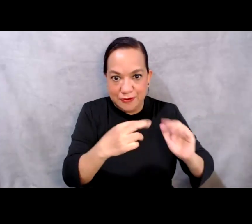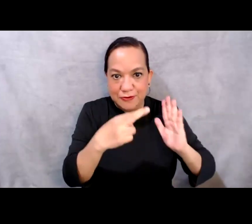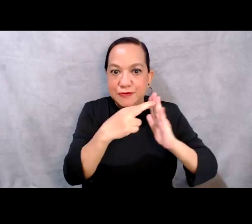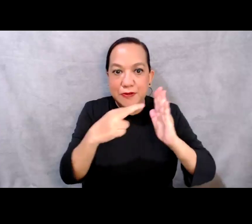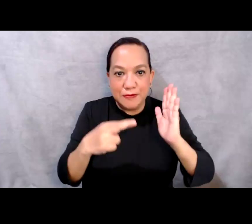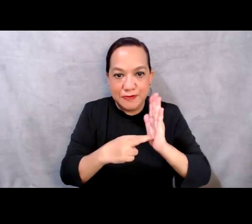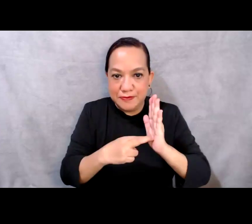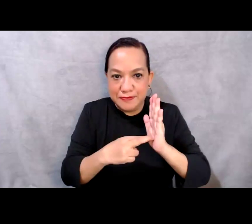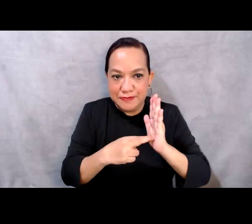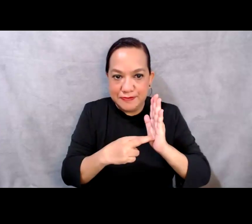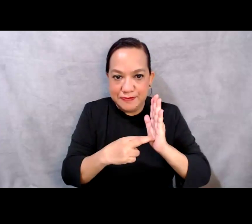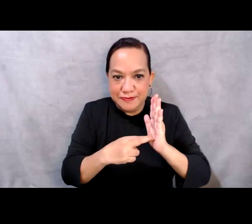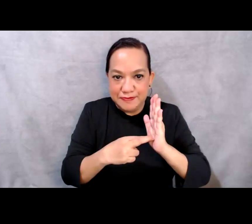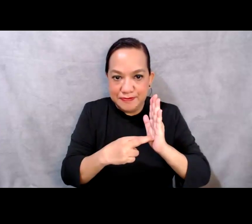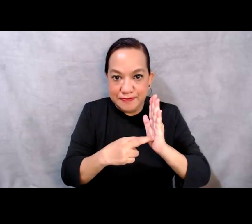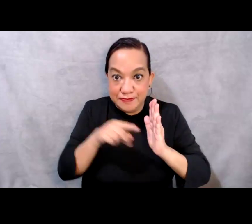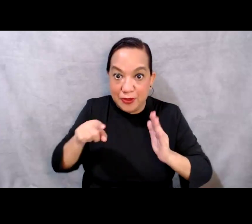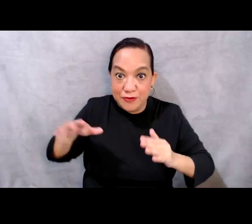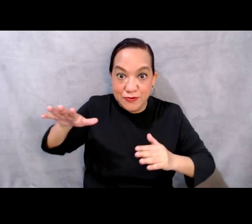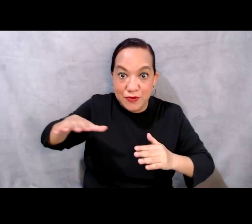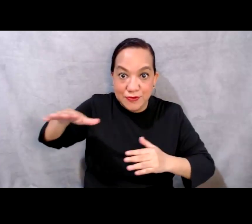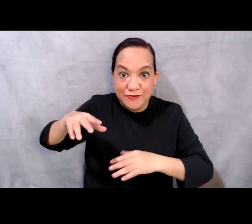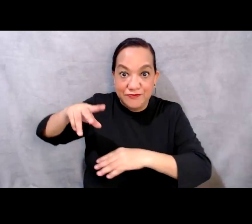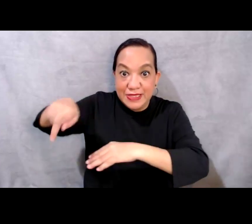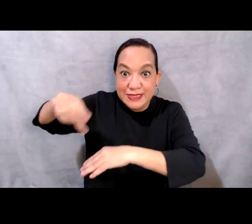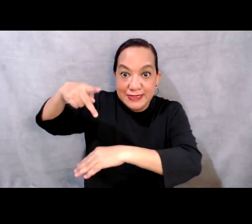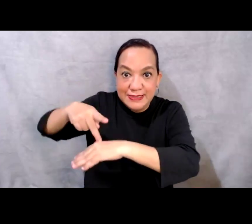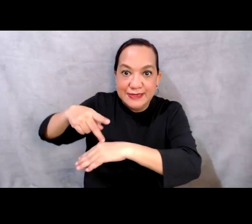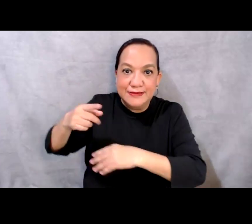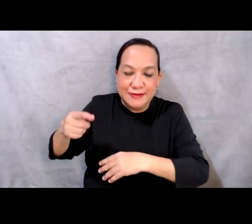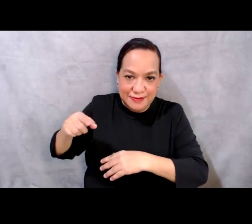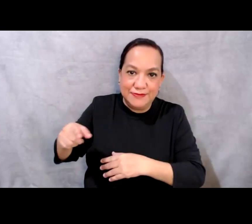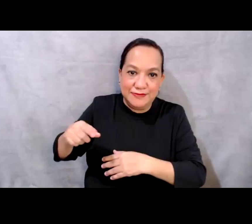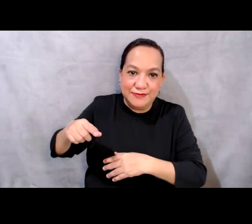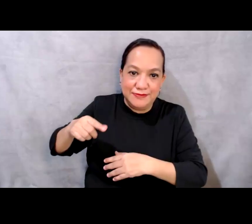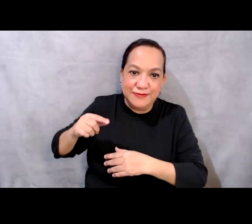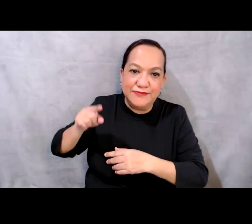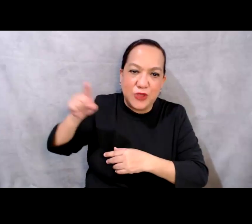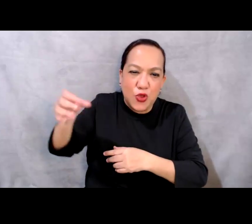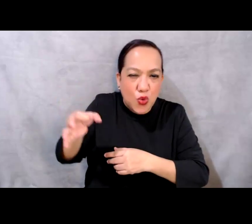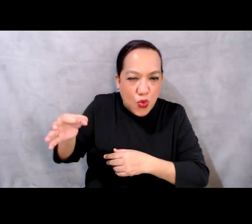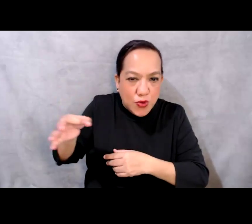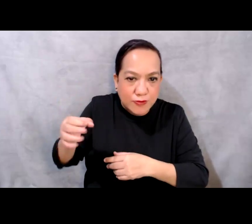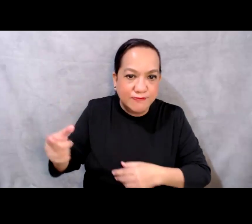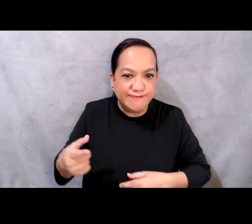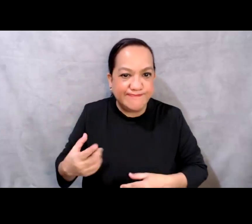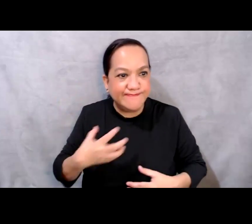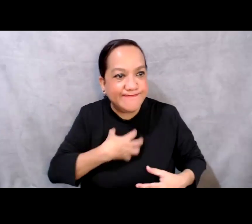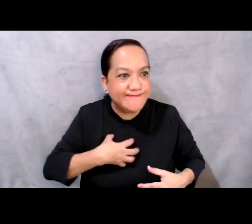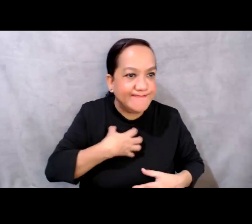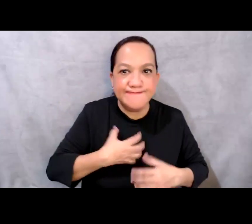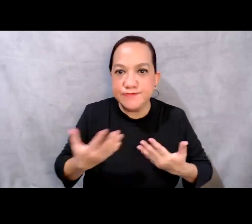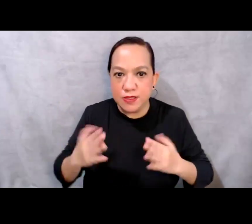So at the end of the day, the sentiment of the community is that there is no justice without